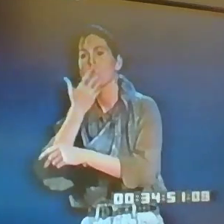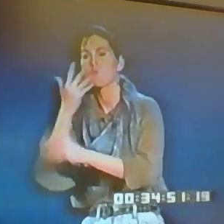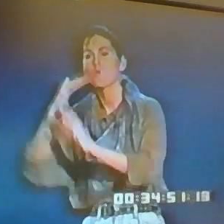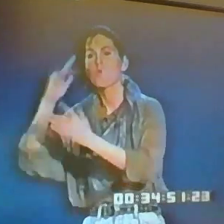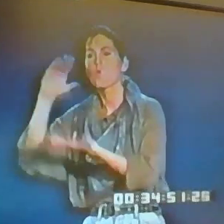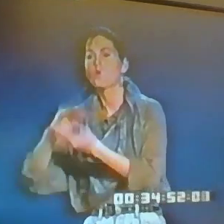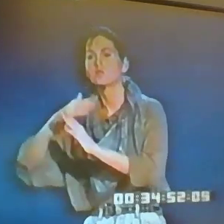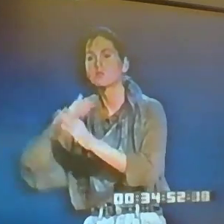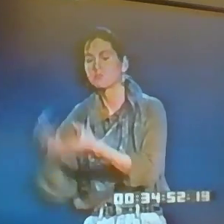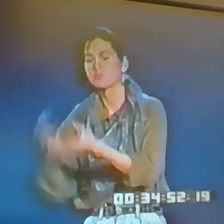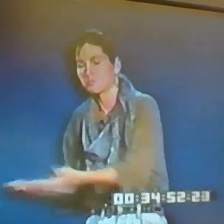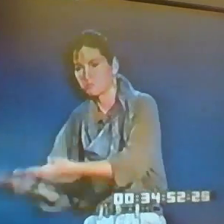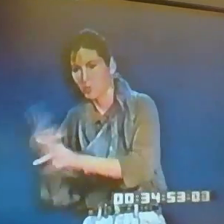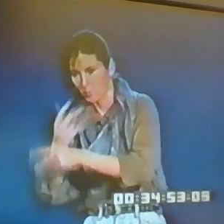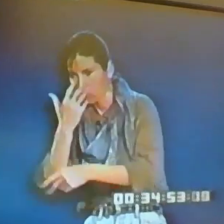can be painful.